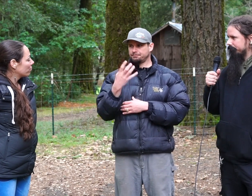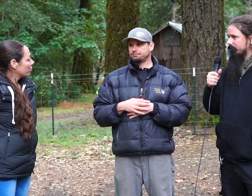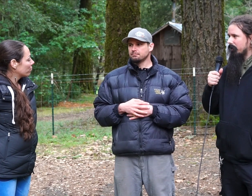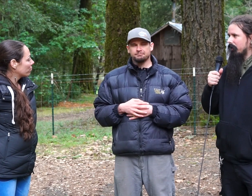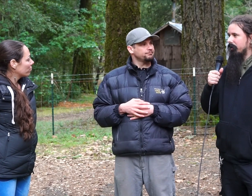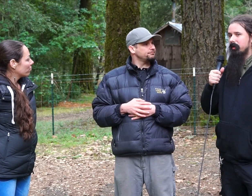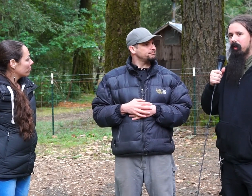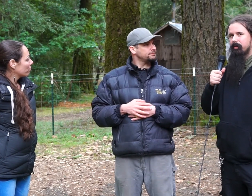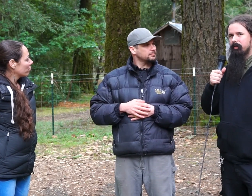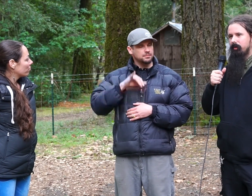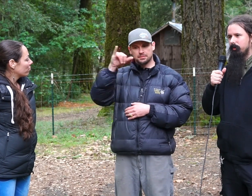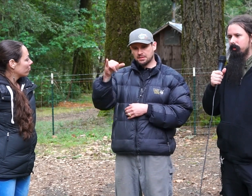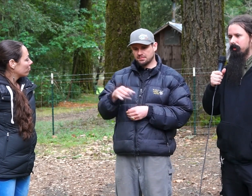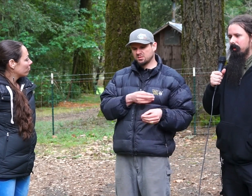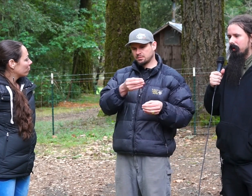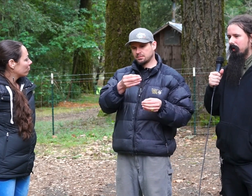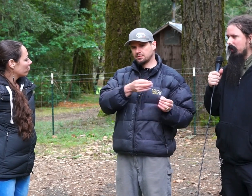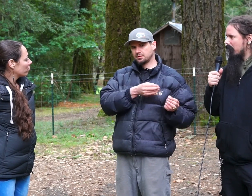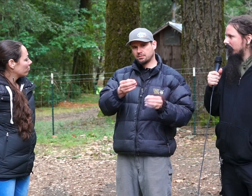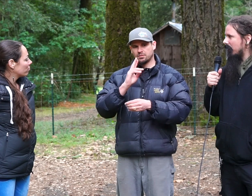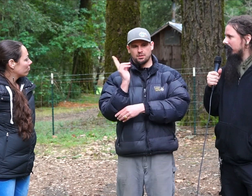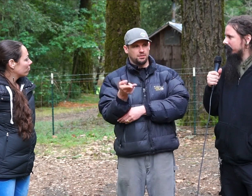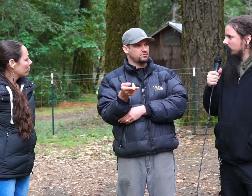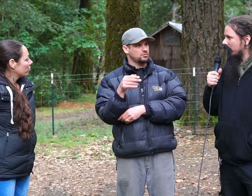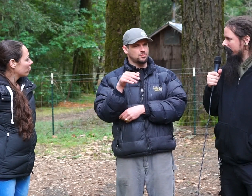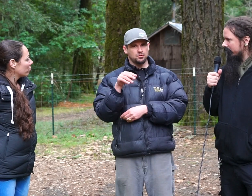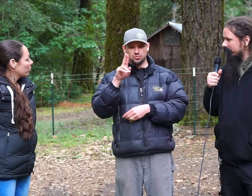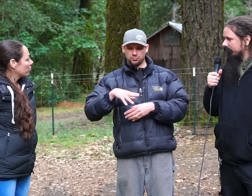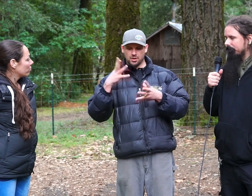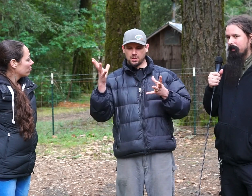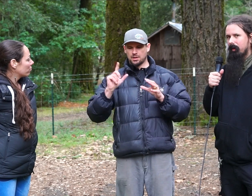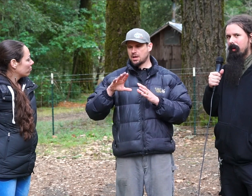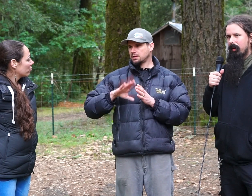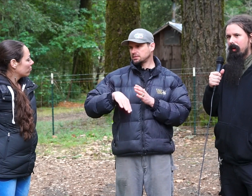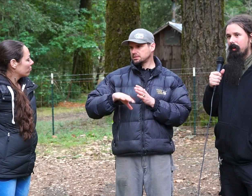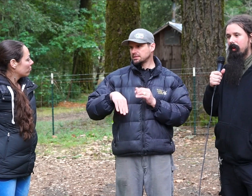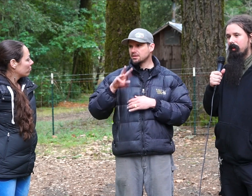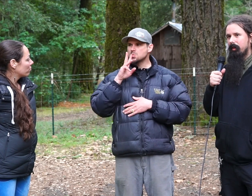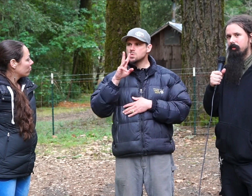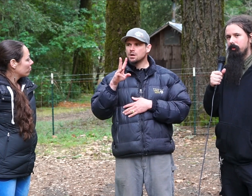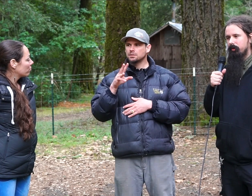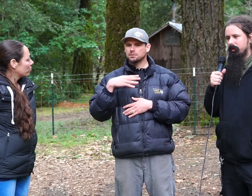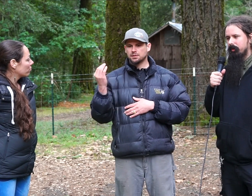this allows us to use a lot less water and a lot less nutrients